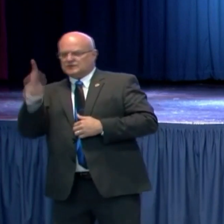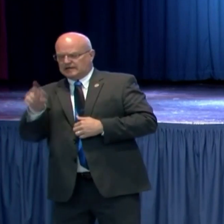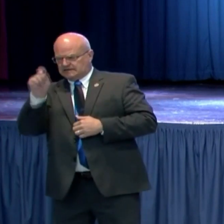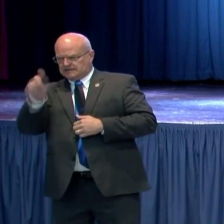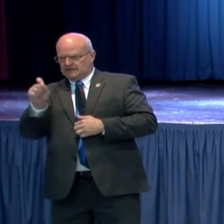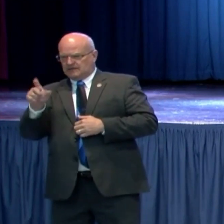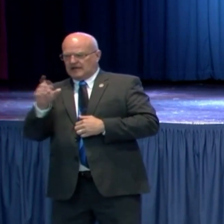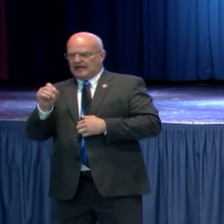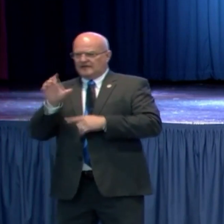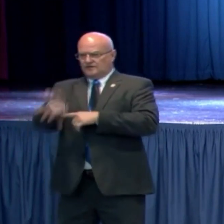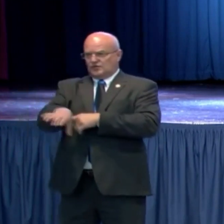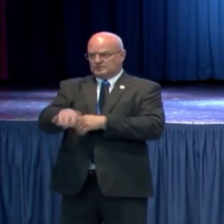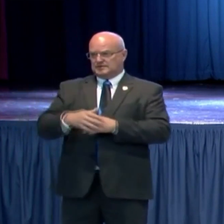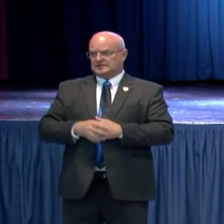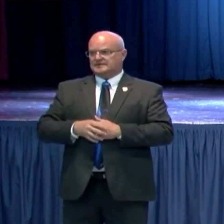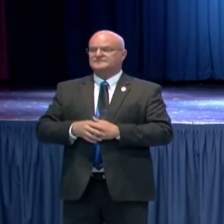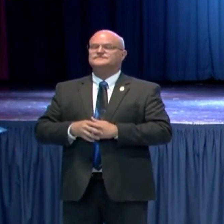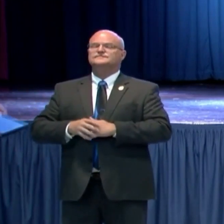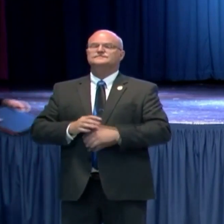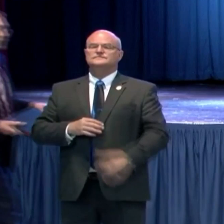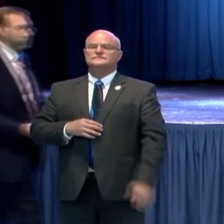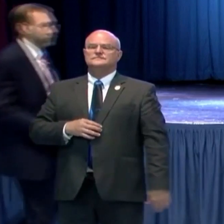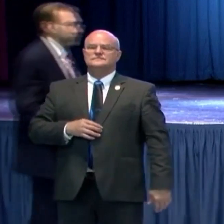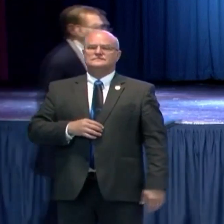and enforcement?